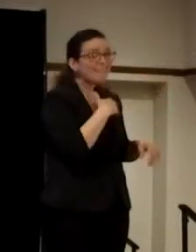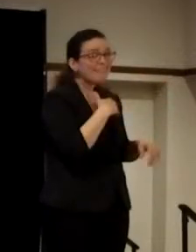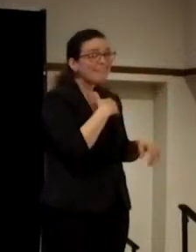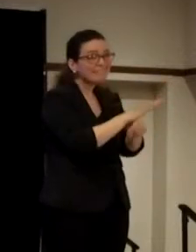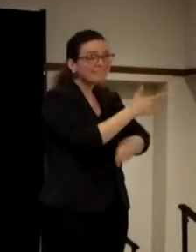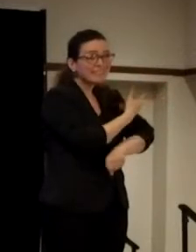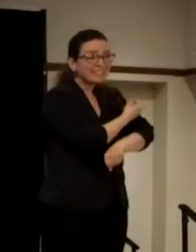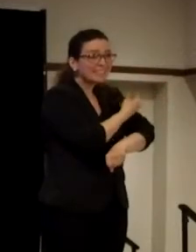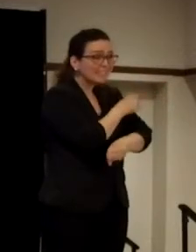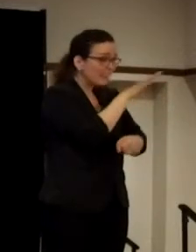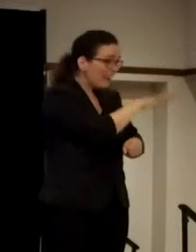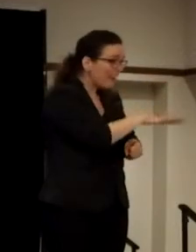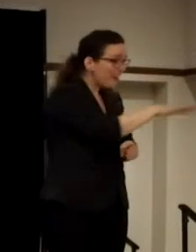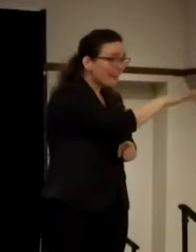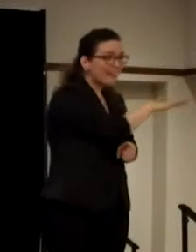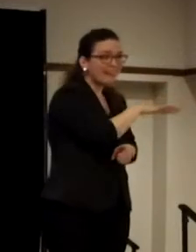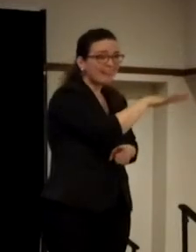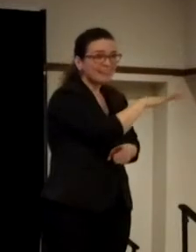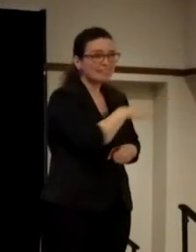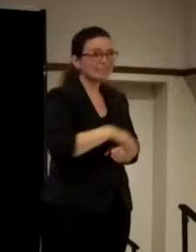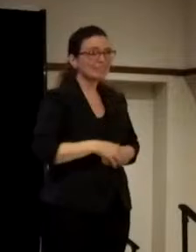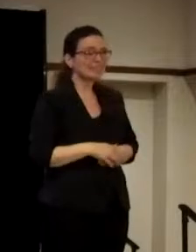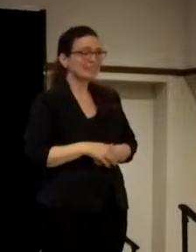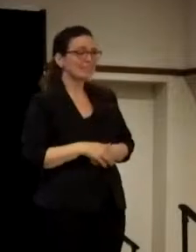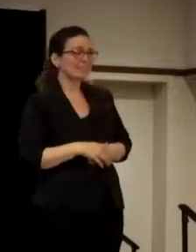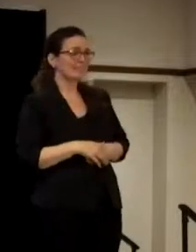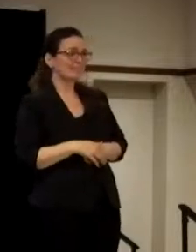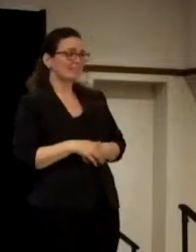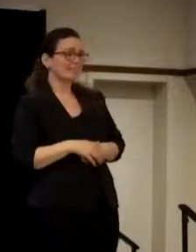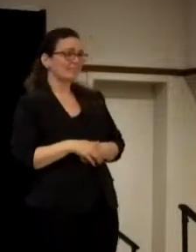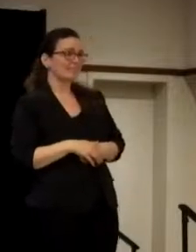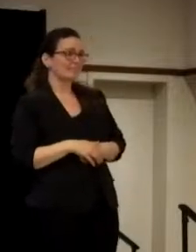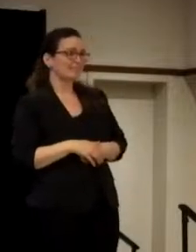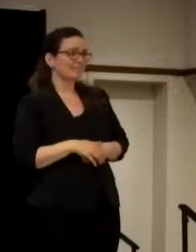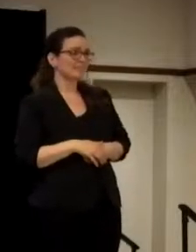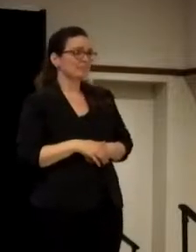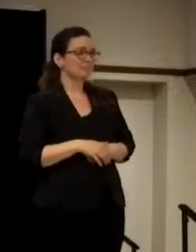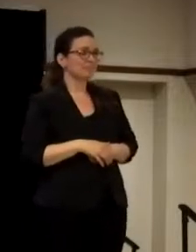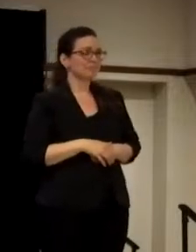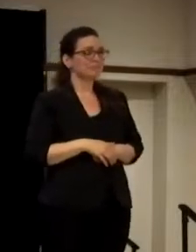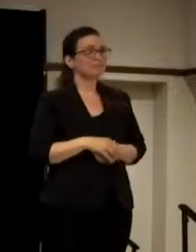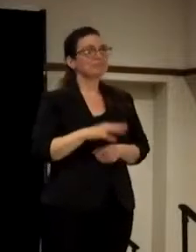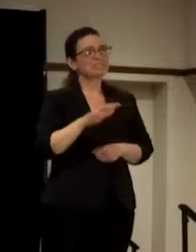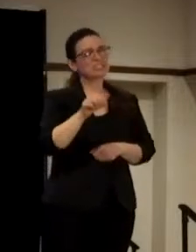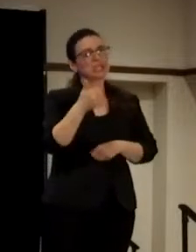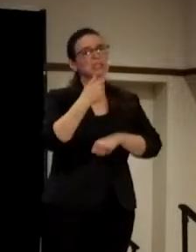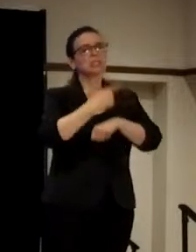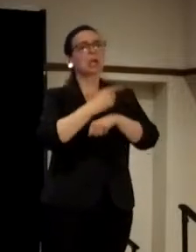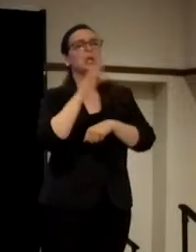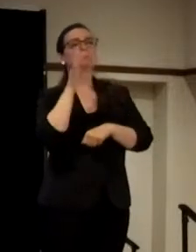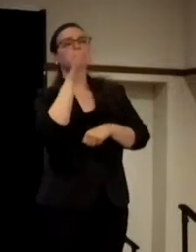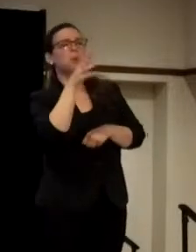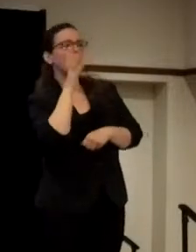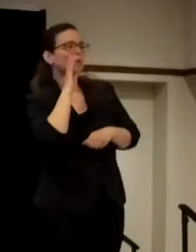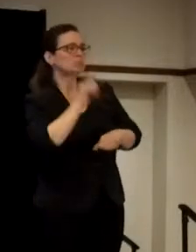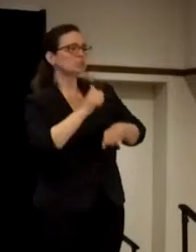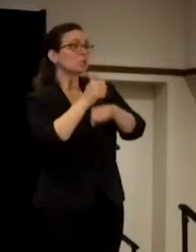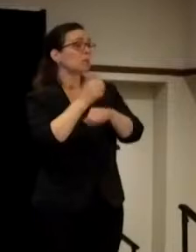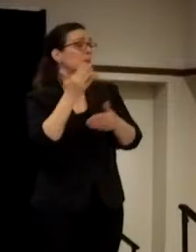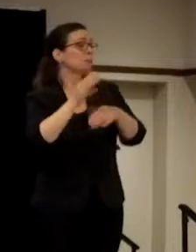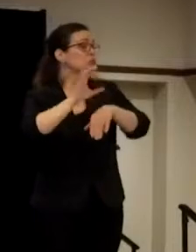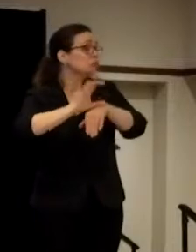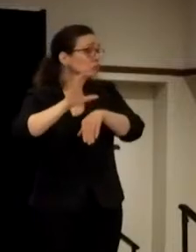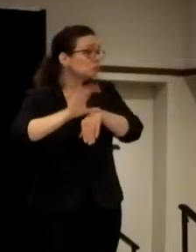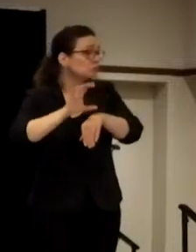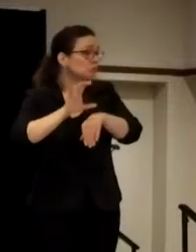if not in the next 10 days, with different churches as well. And then I